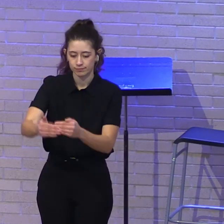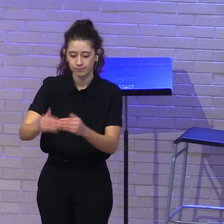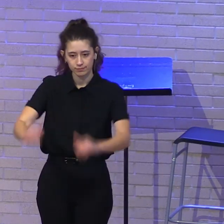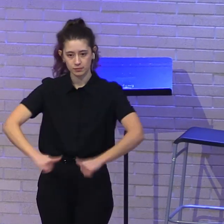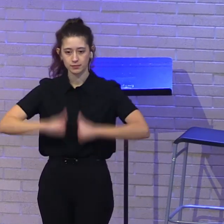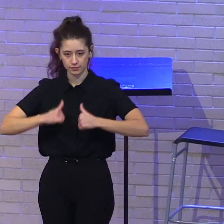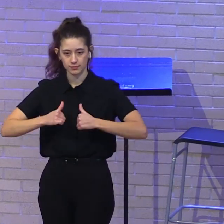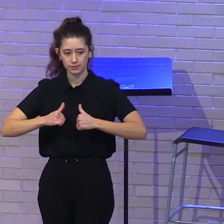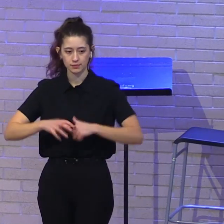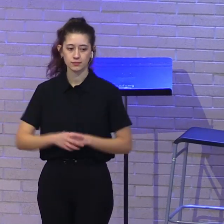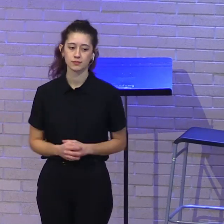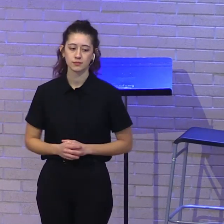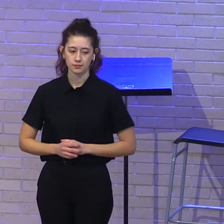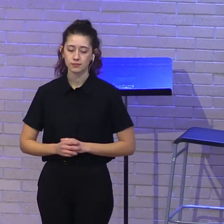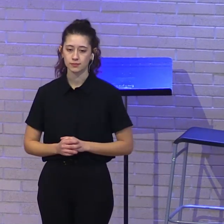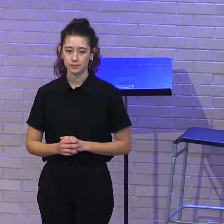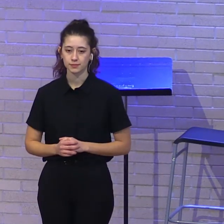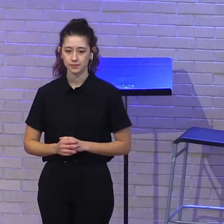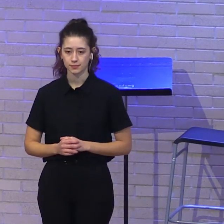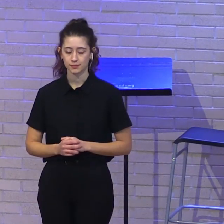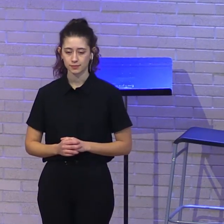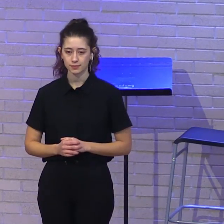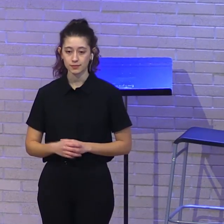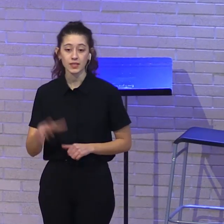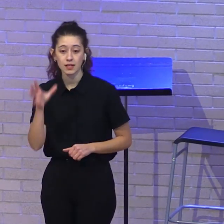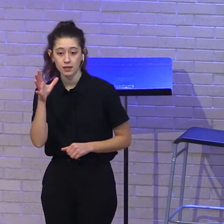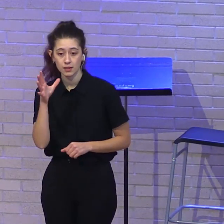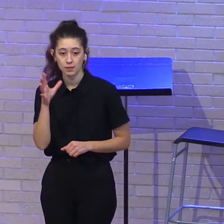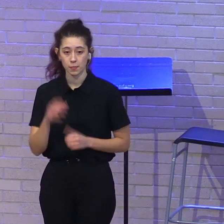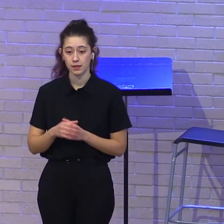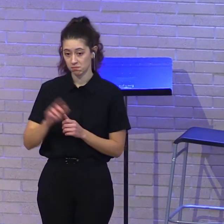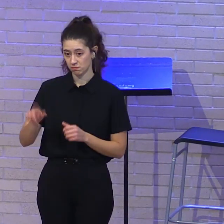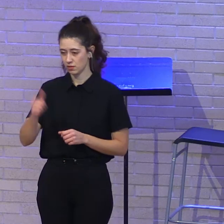she said that everyone in the picture had a prize.